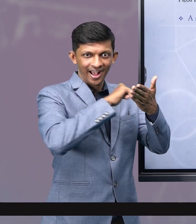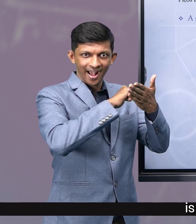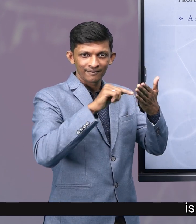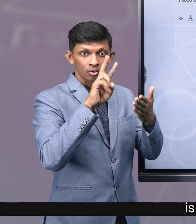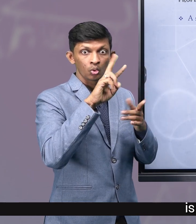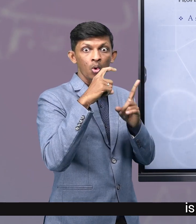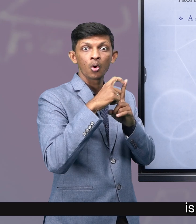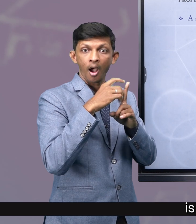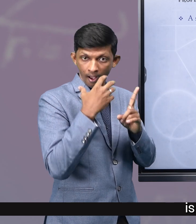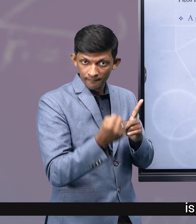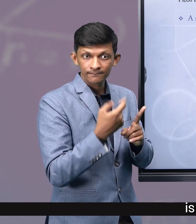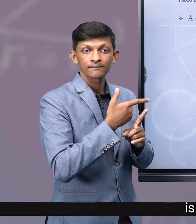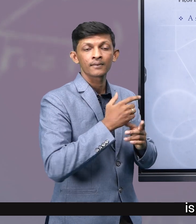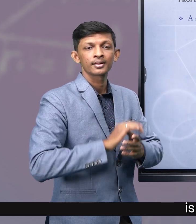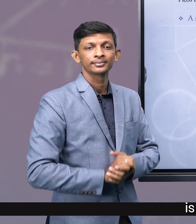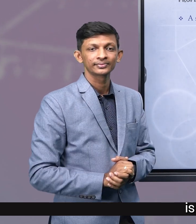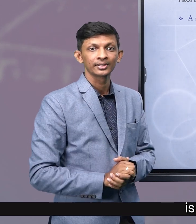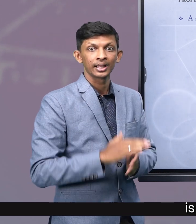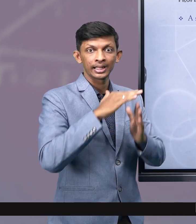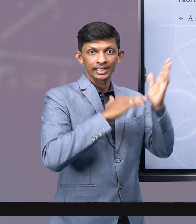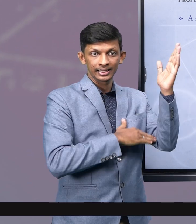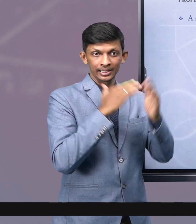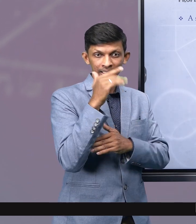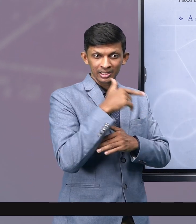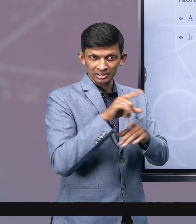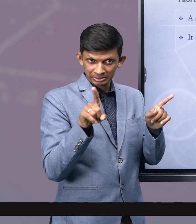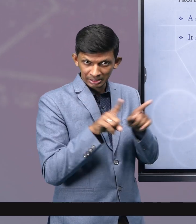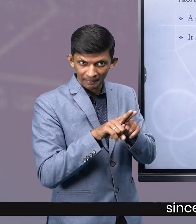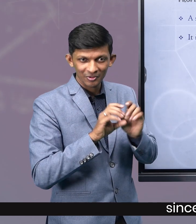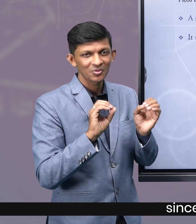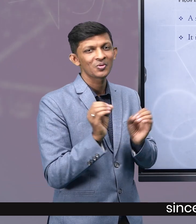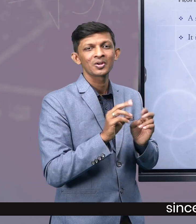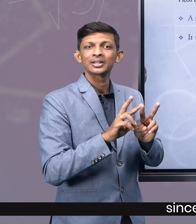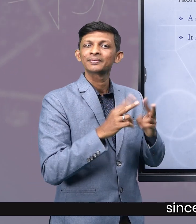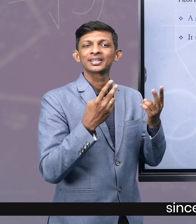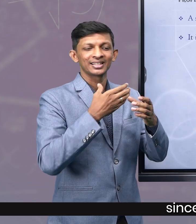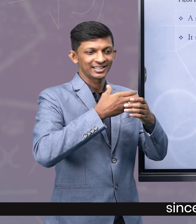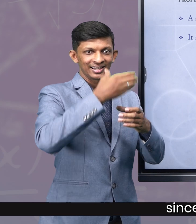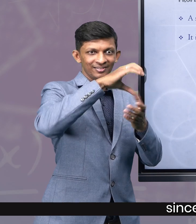semicircle is a closed 2D shape. It is not a polygon since it has a curved edge.